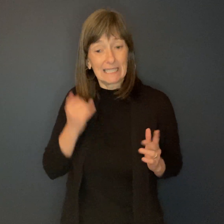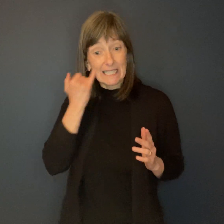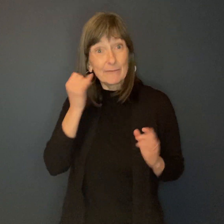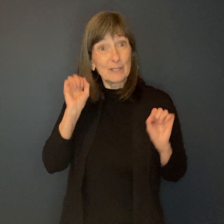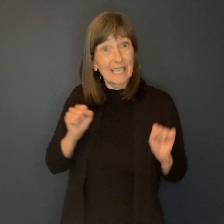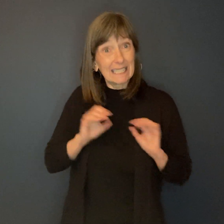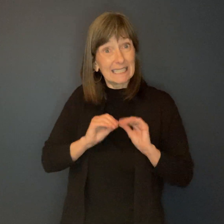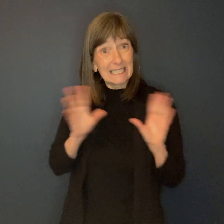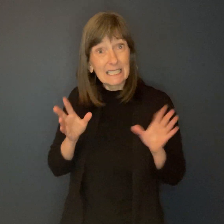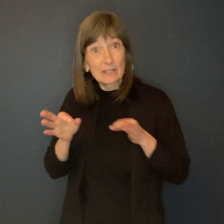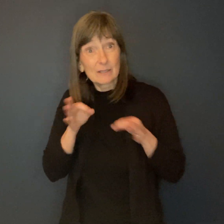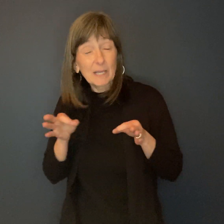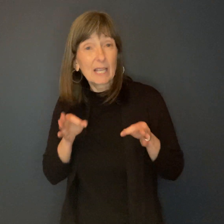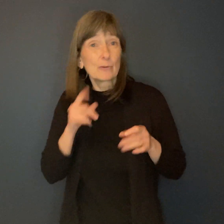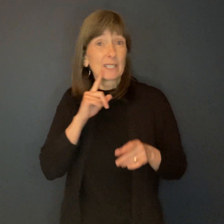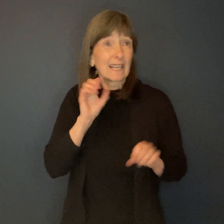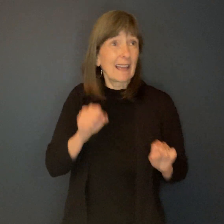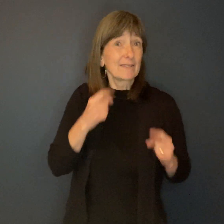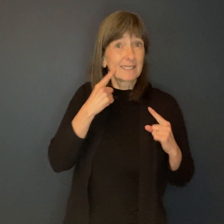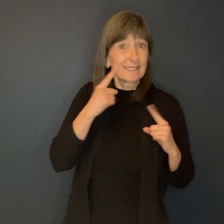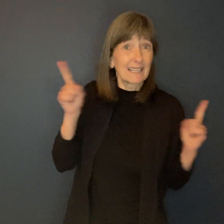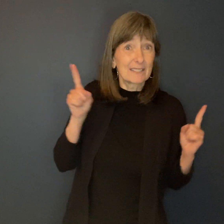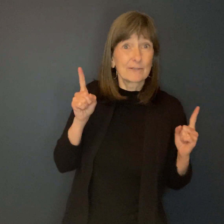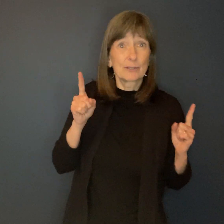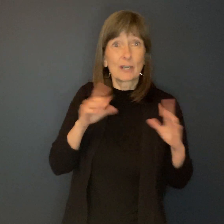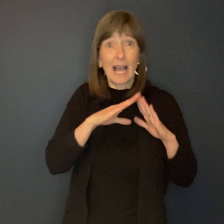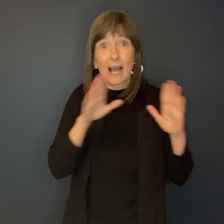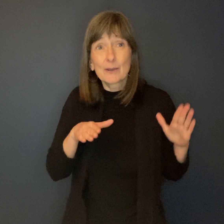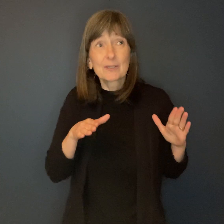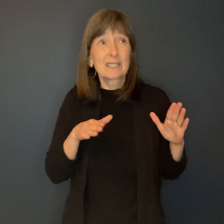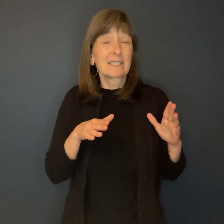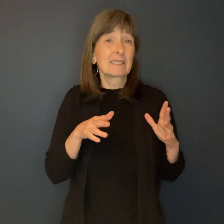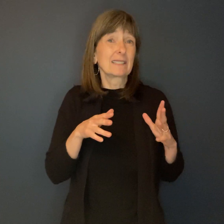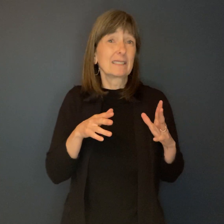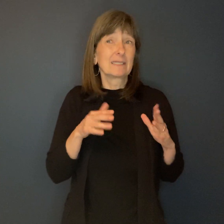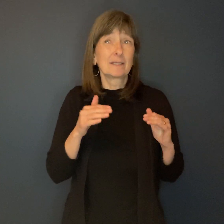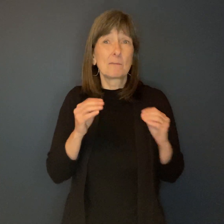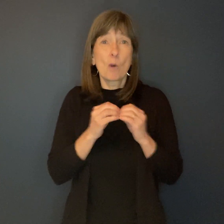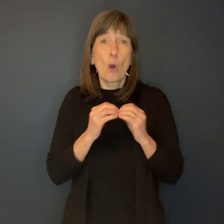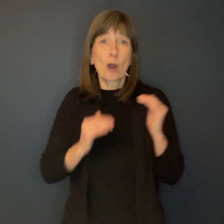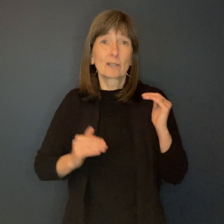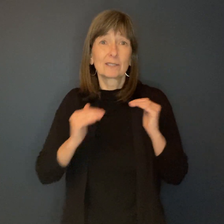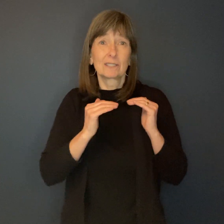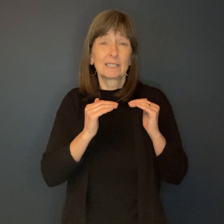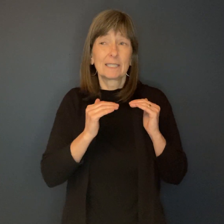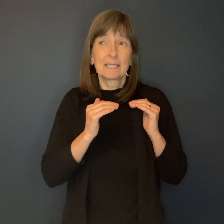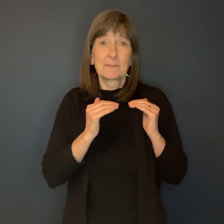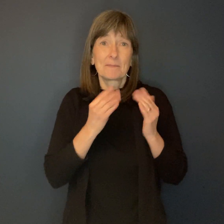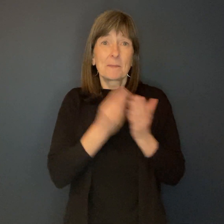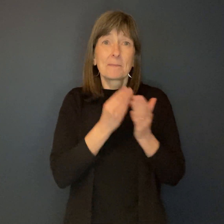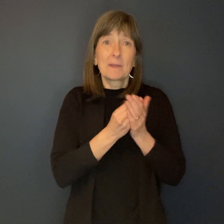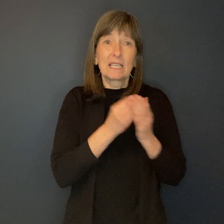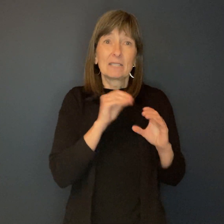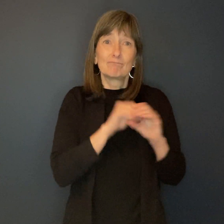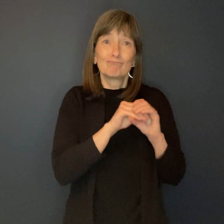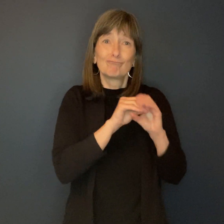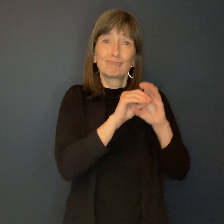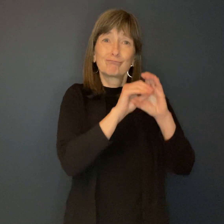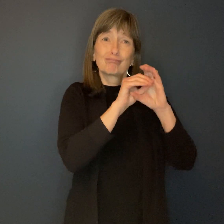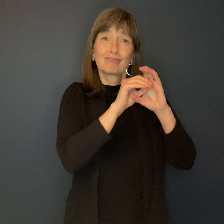housing stock. We could have had, a lot of equity built up in a social enterprise over the years. This